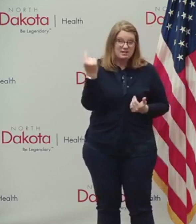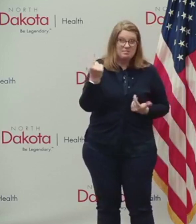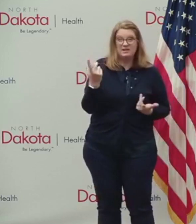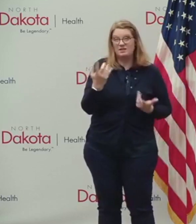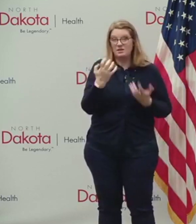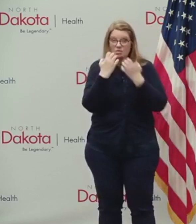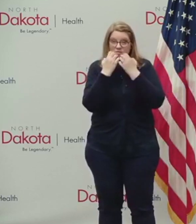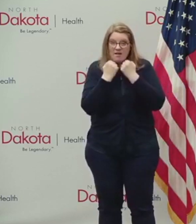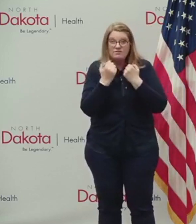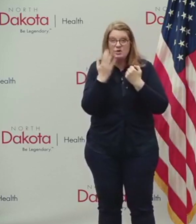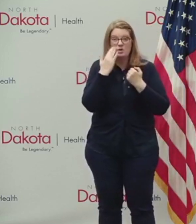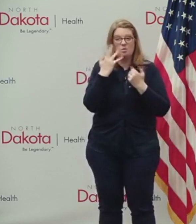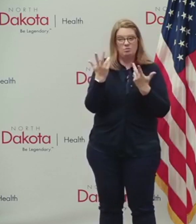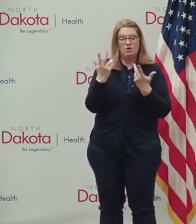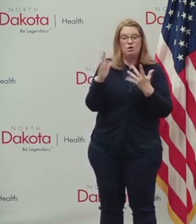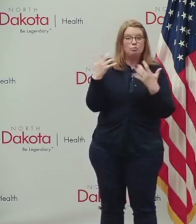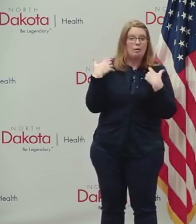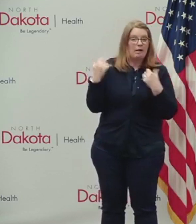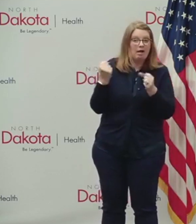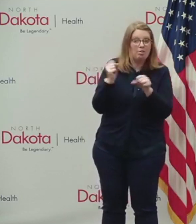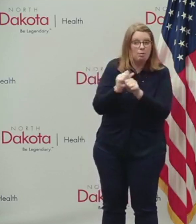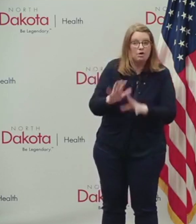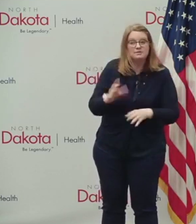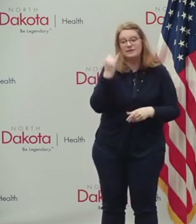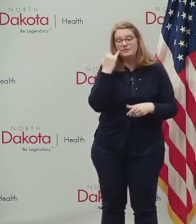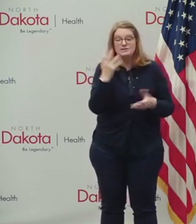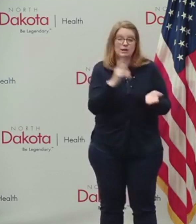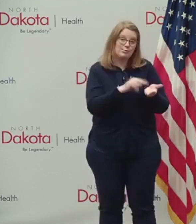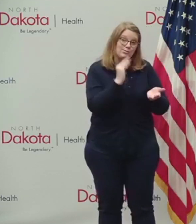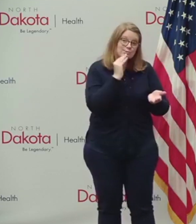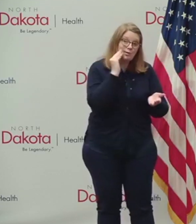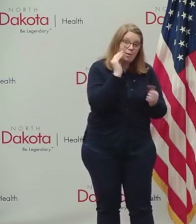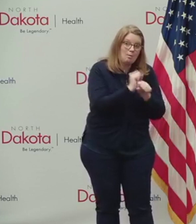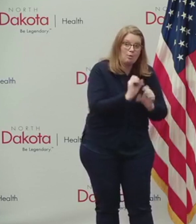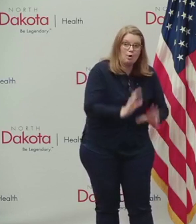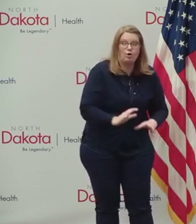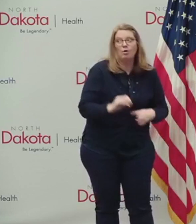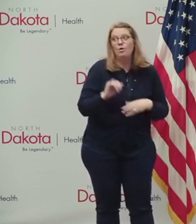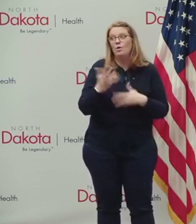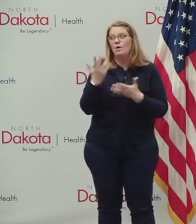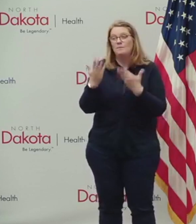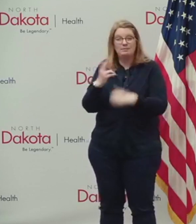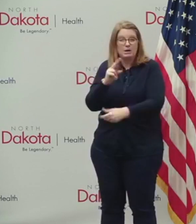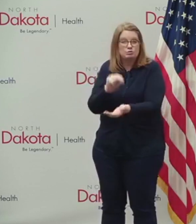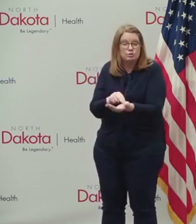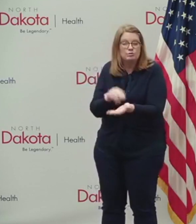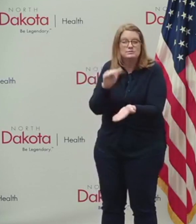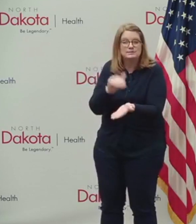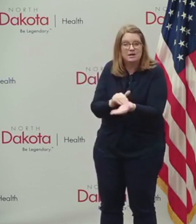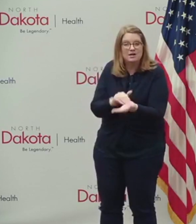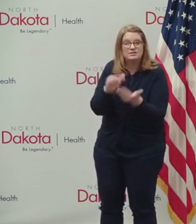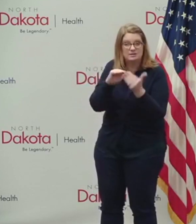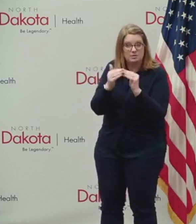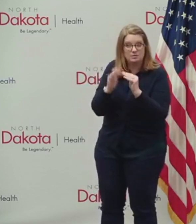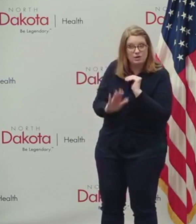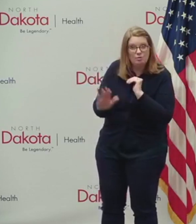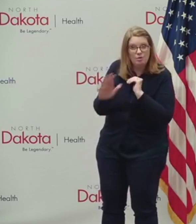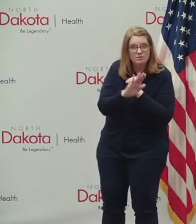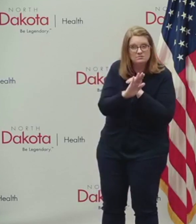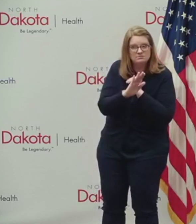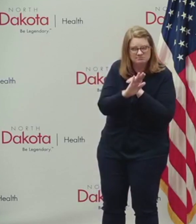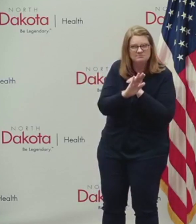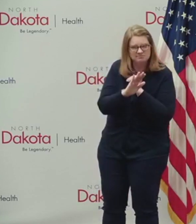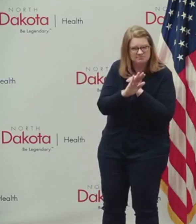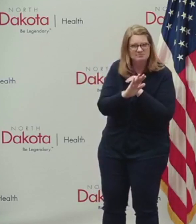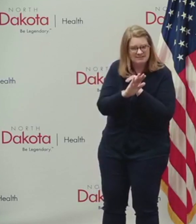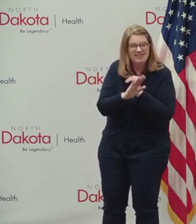health workers in your community, whether they're in long-term care or whether they're in the hospitals in your community, it's another reason we can